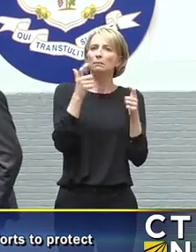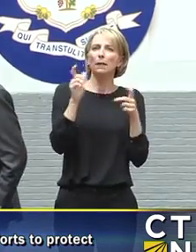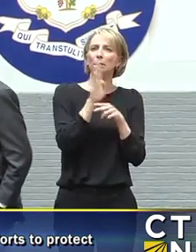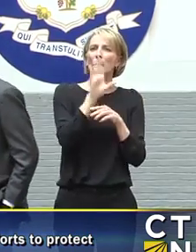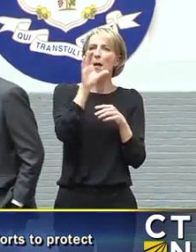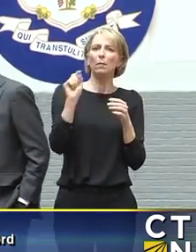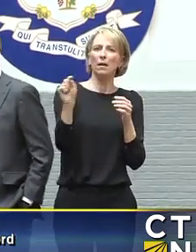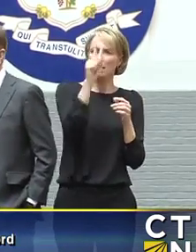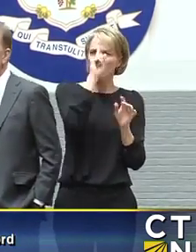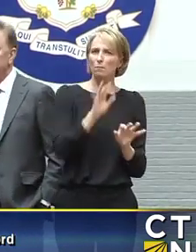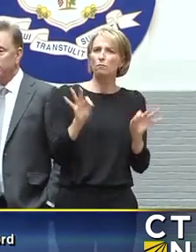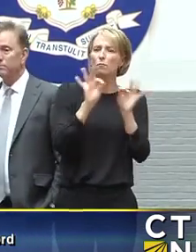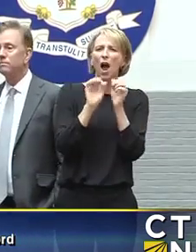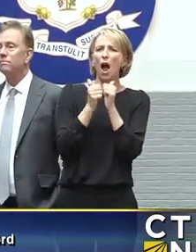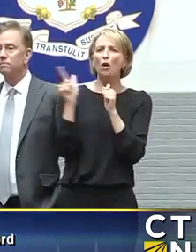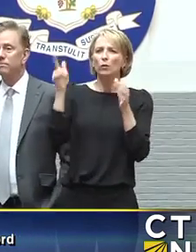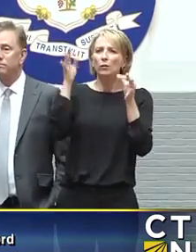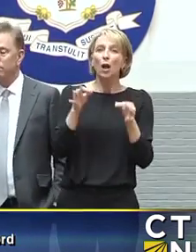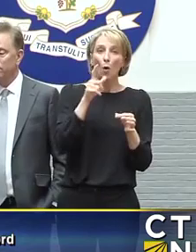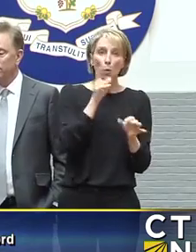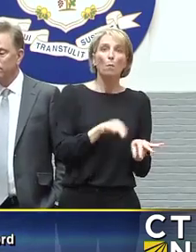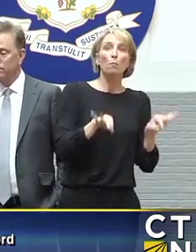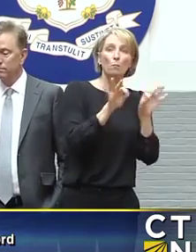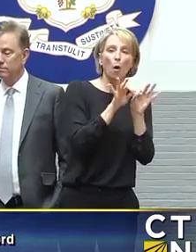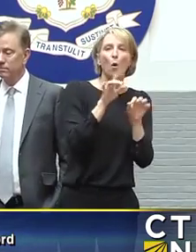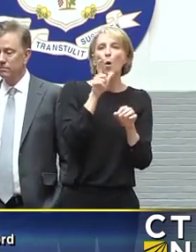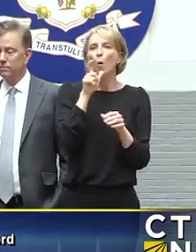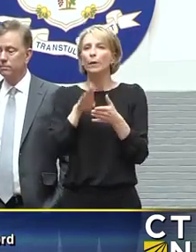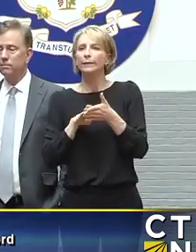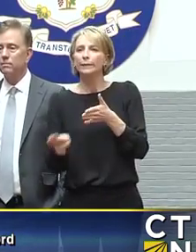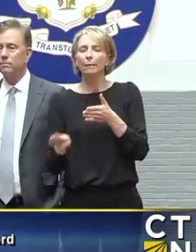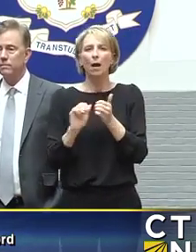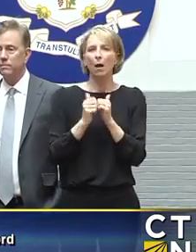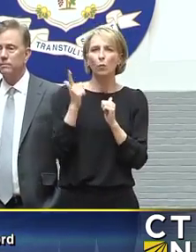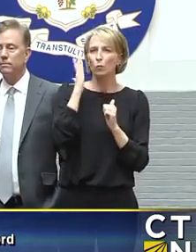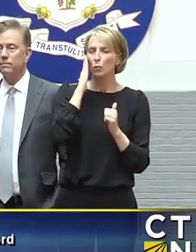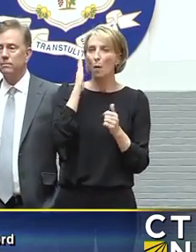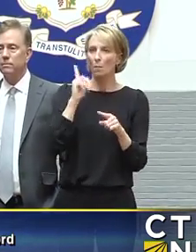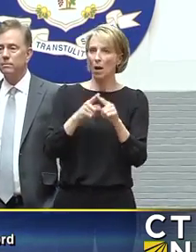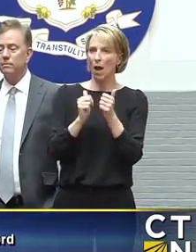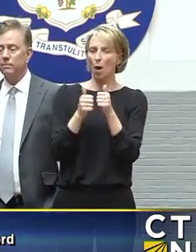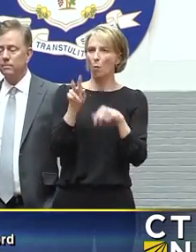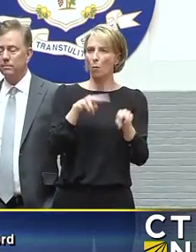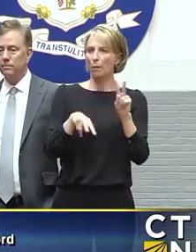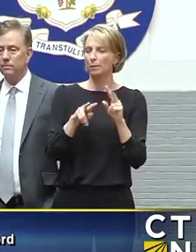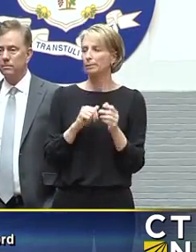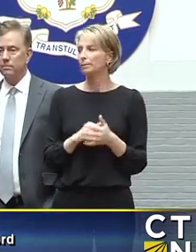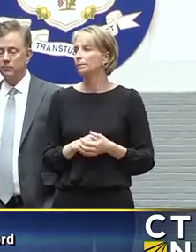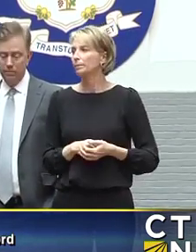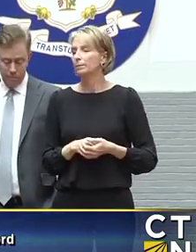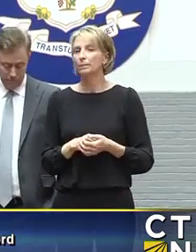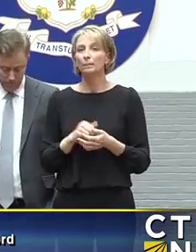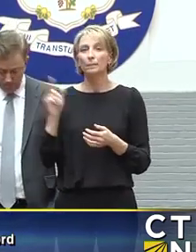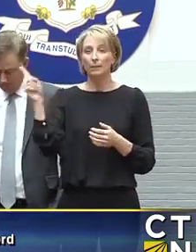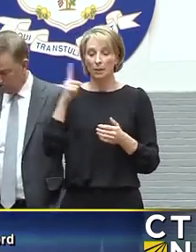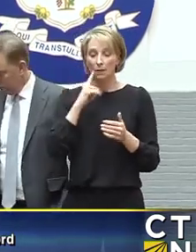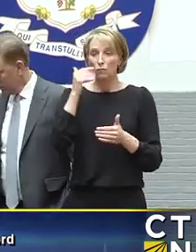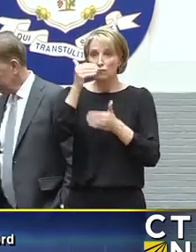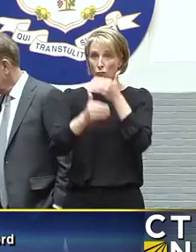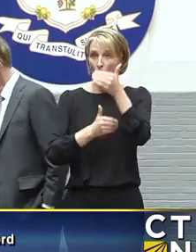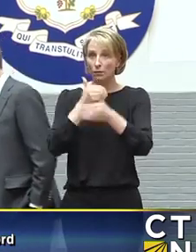Who's essential? How will the exemptions work, and how will that be enforced also? Sure. So the process is going to be laid